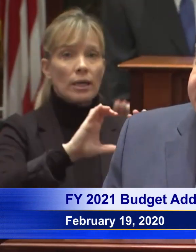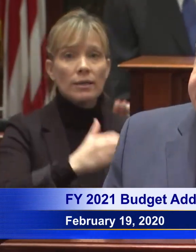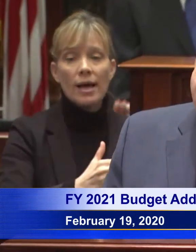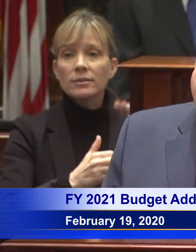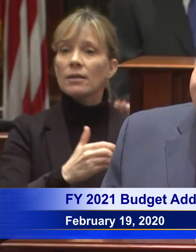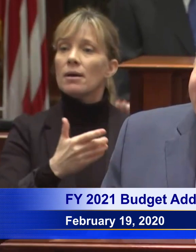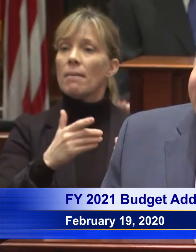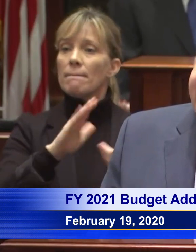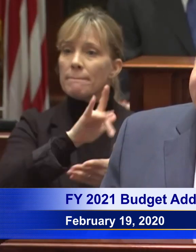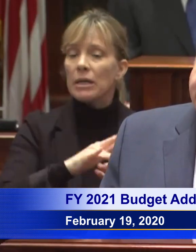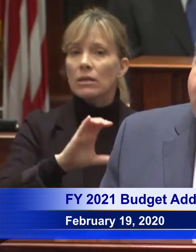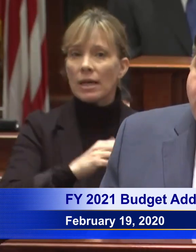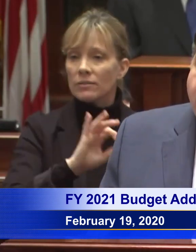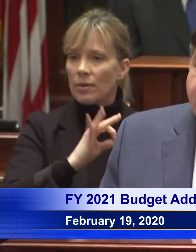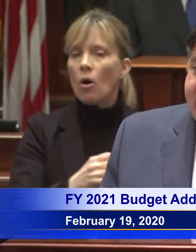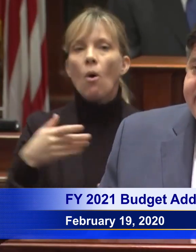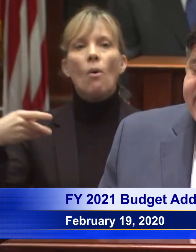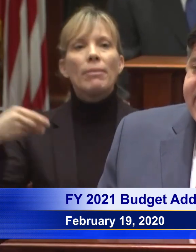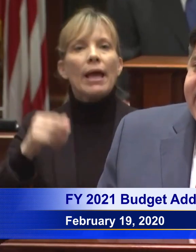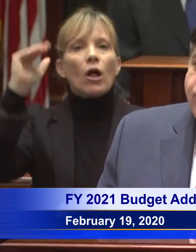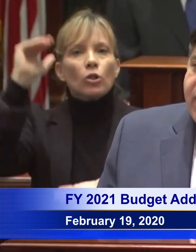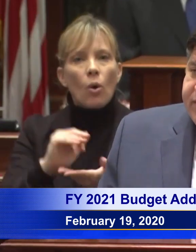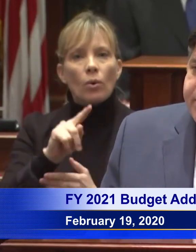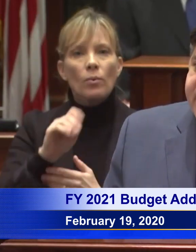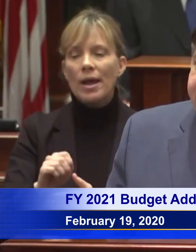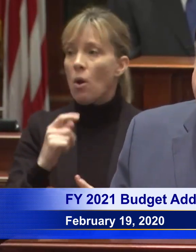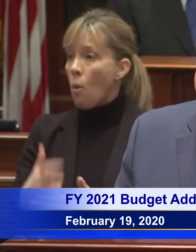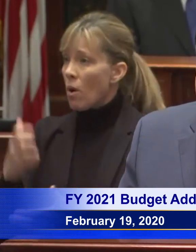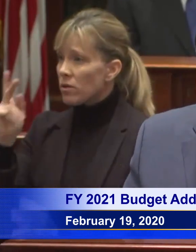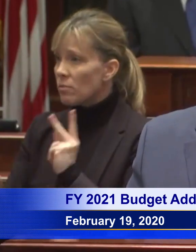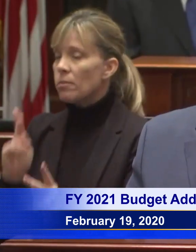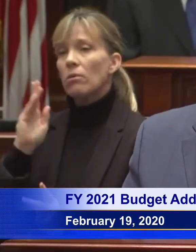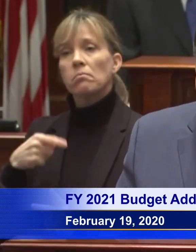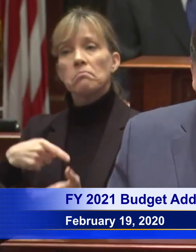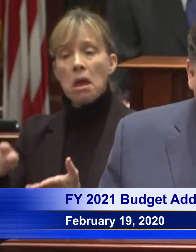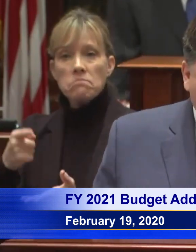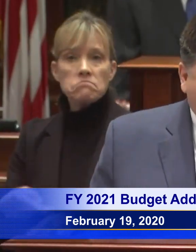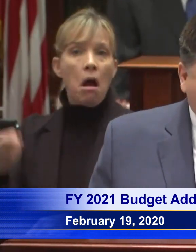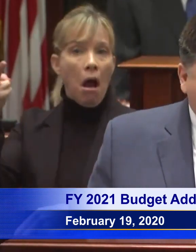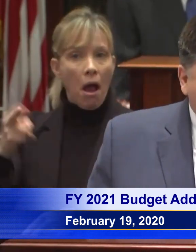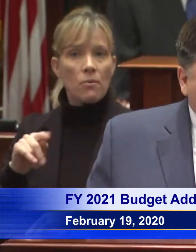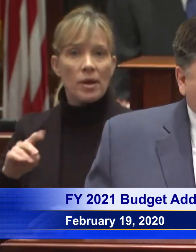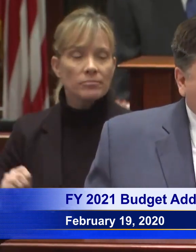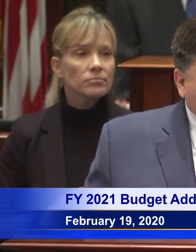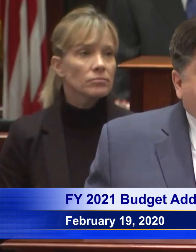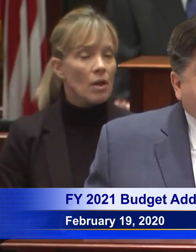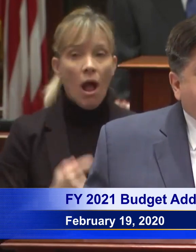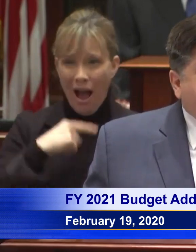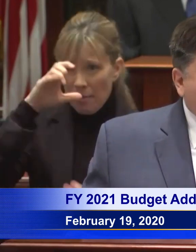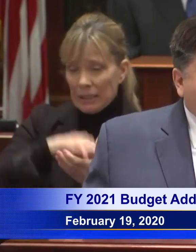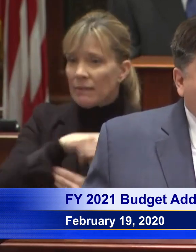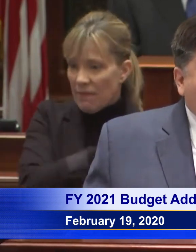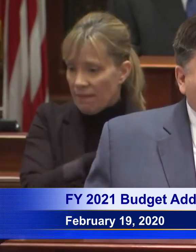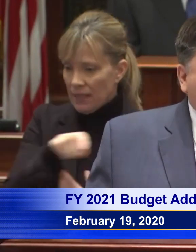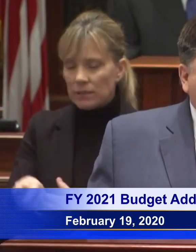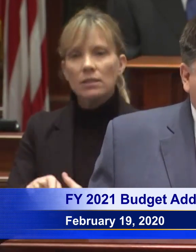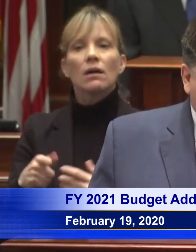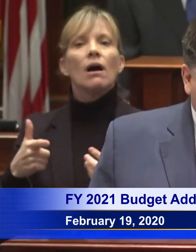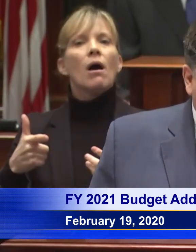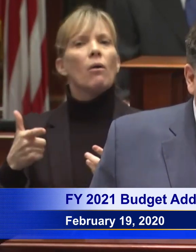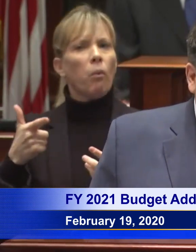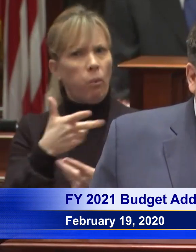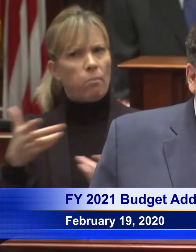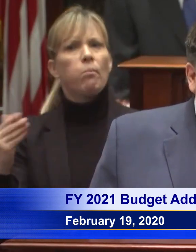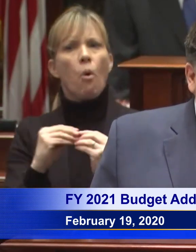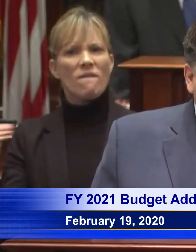class families will pay a lower rate and wealthy people will pay a higher rate. I believe this is far more